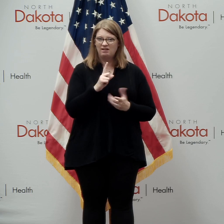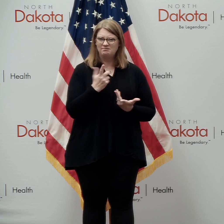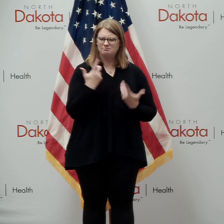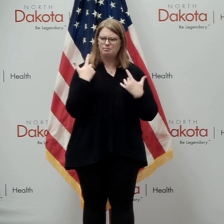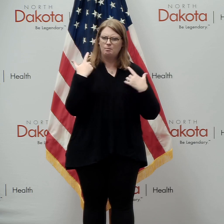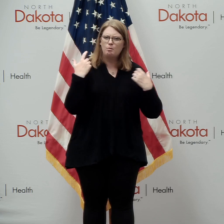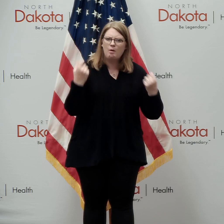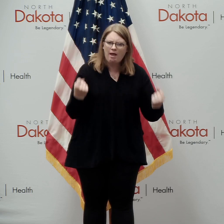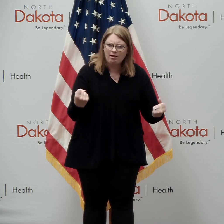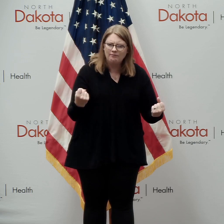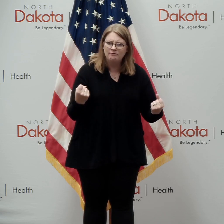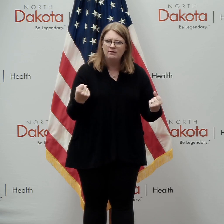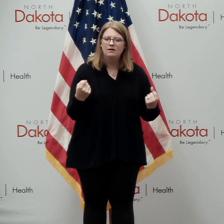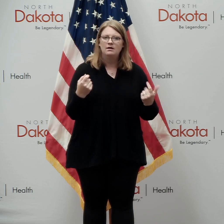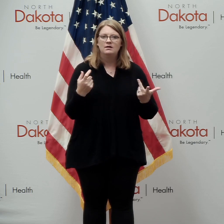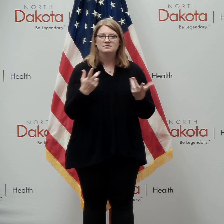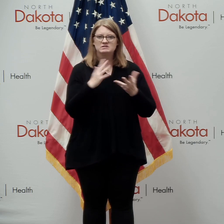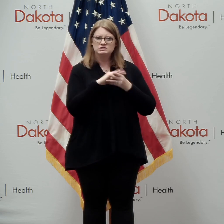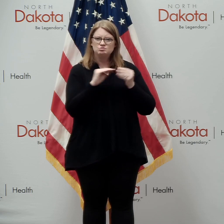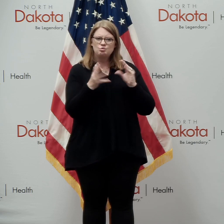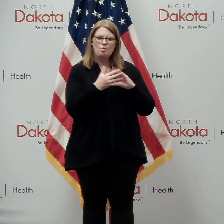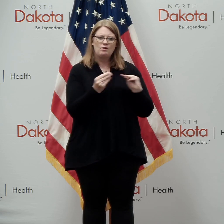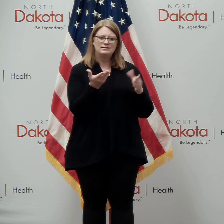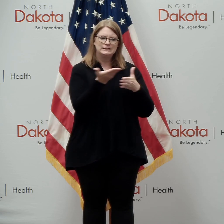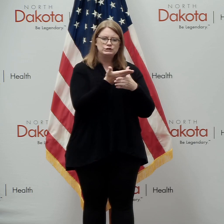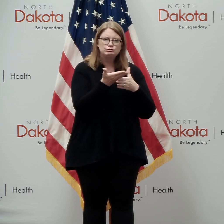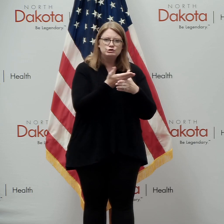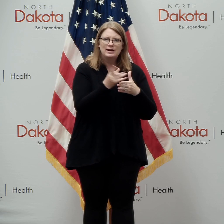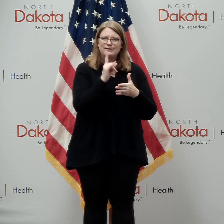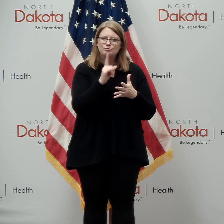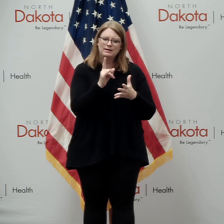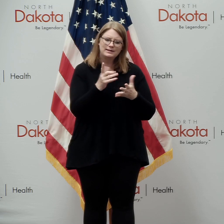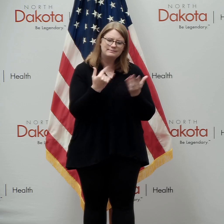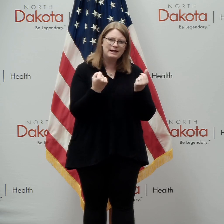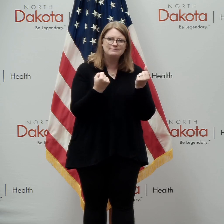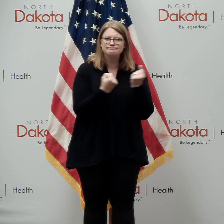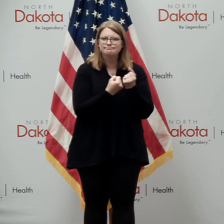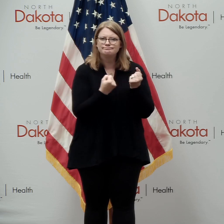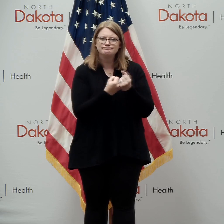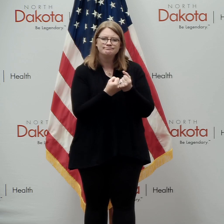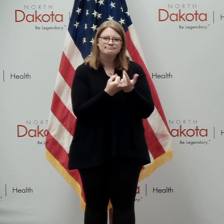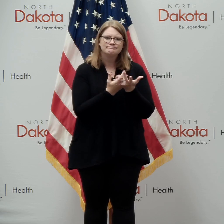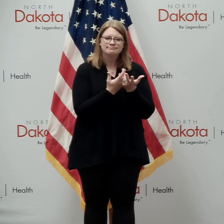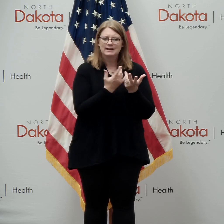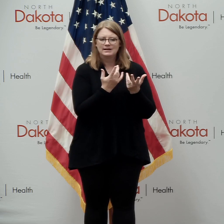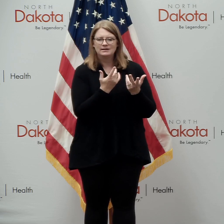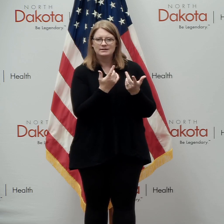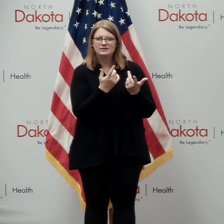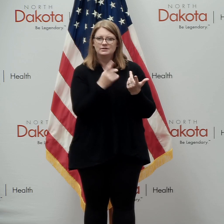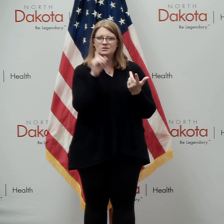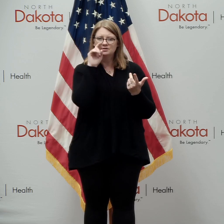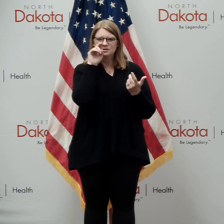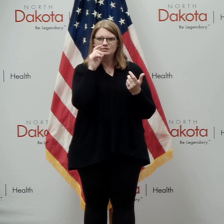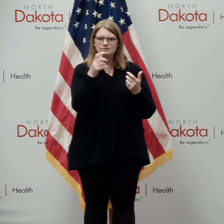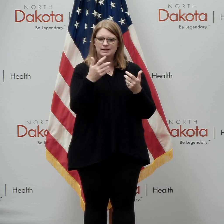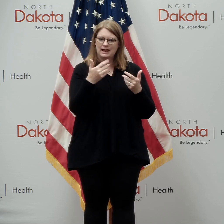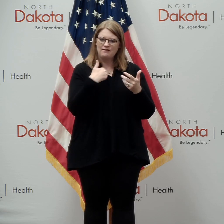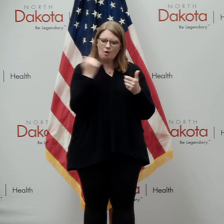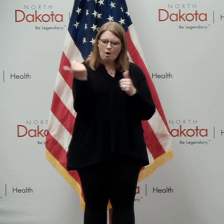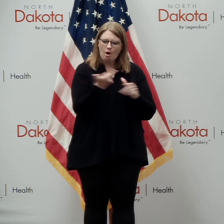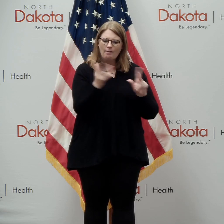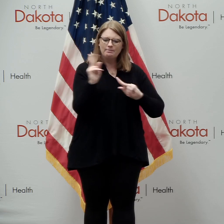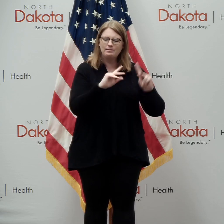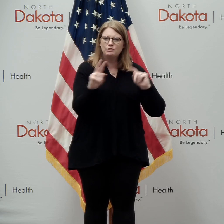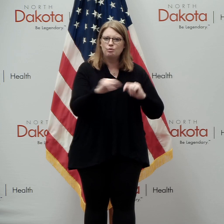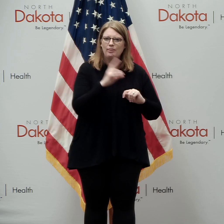share her story and to fight for every single individual in North Dakota to be able to have an opportunity to live a